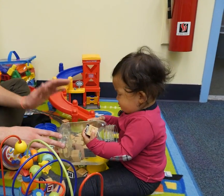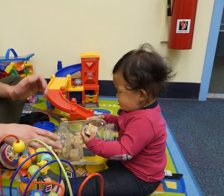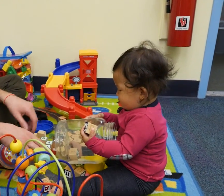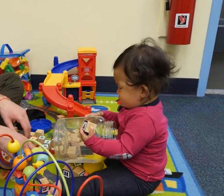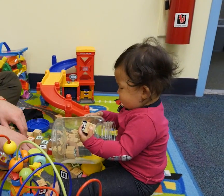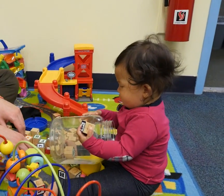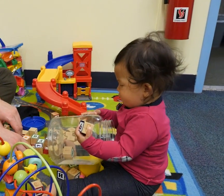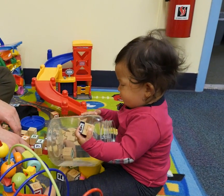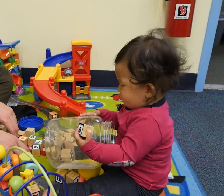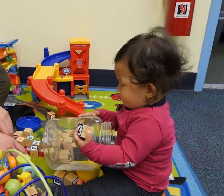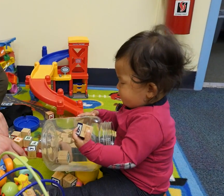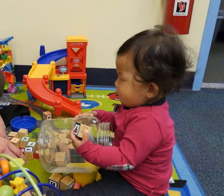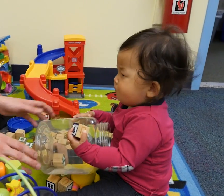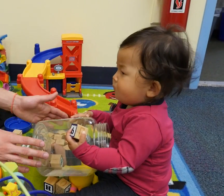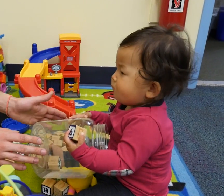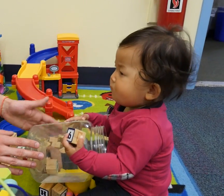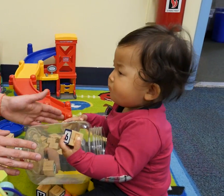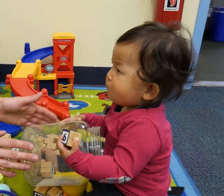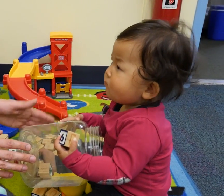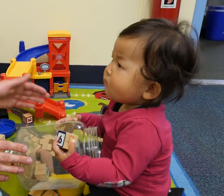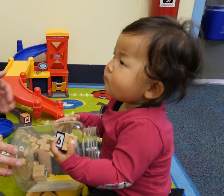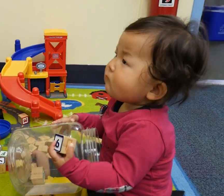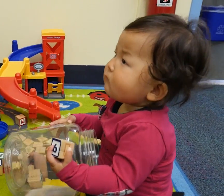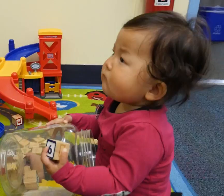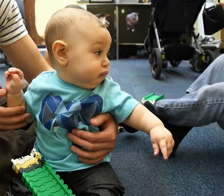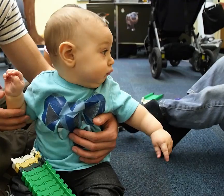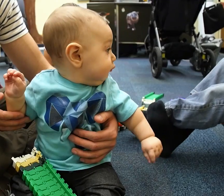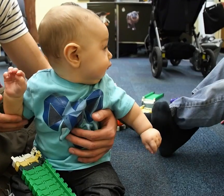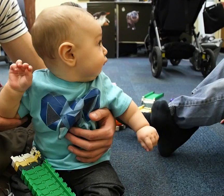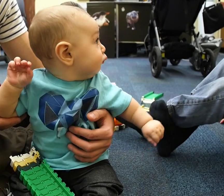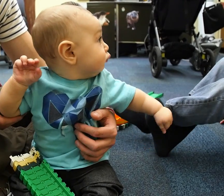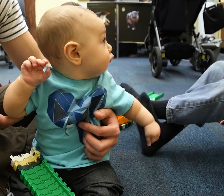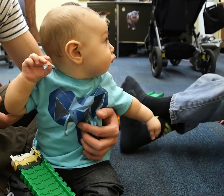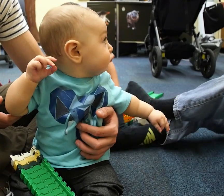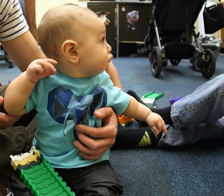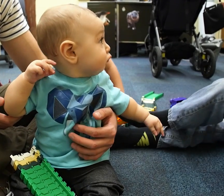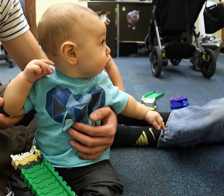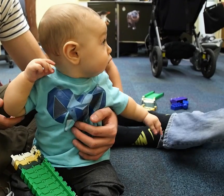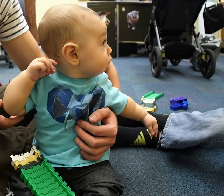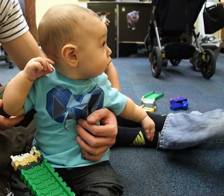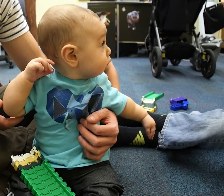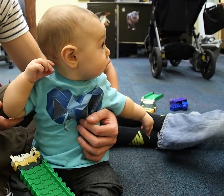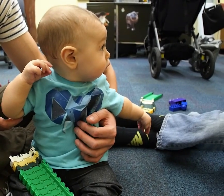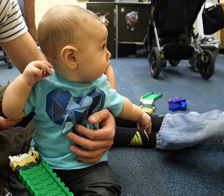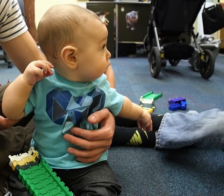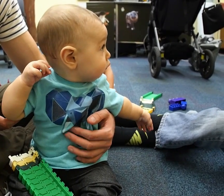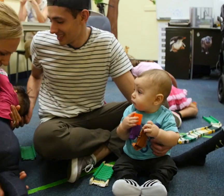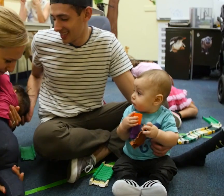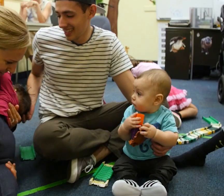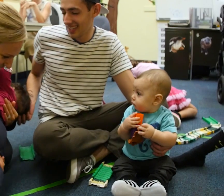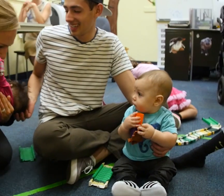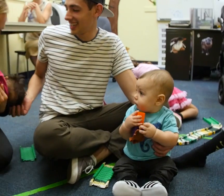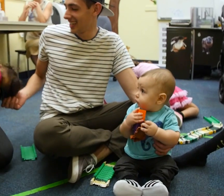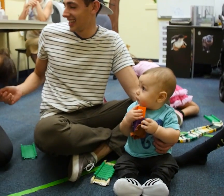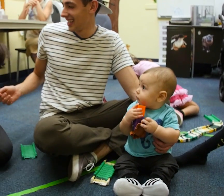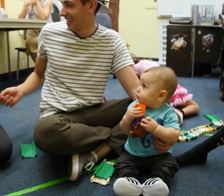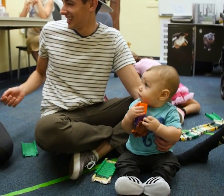So the take home lesson? All babies have innate sensitivity to all languages. Whether you speak or